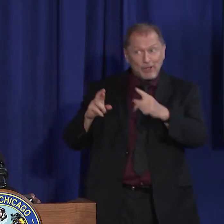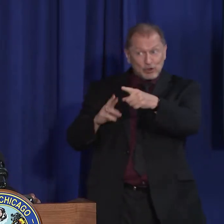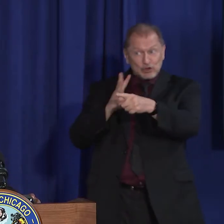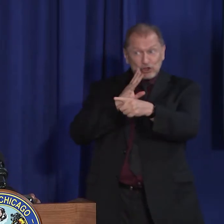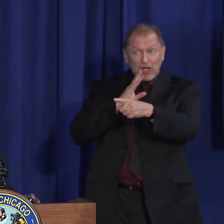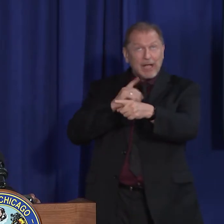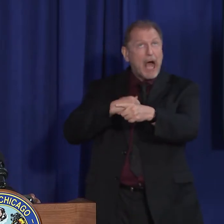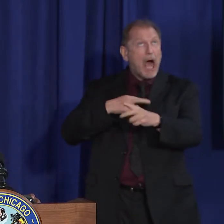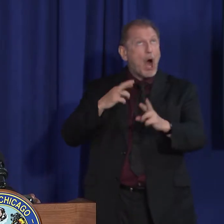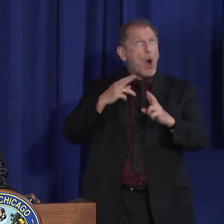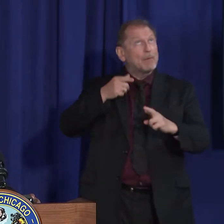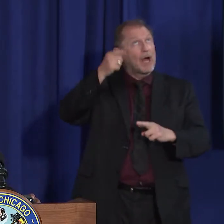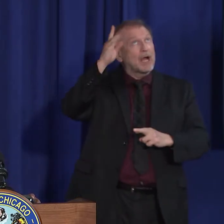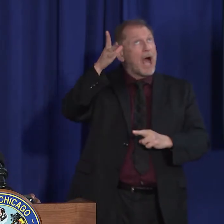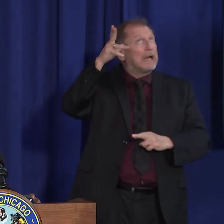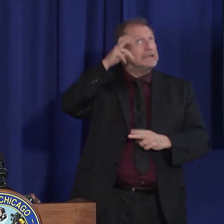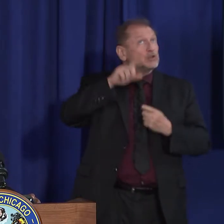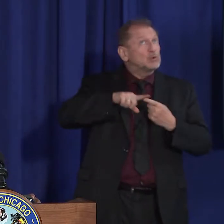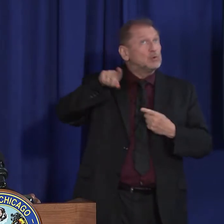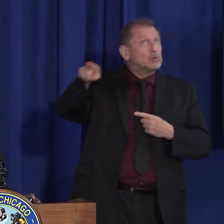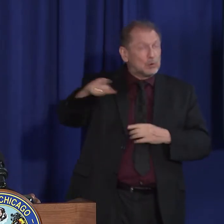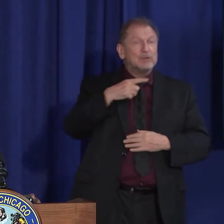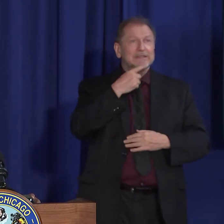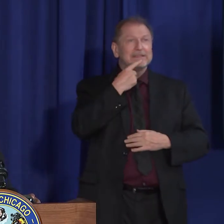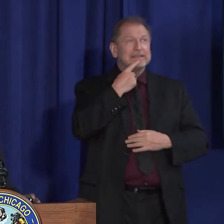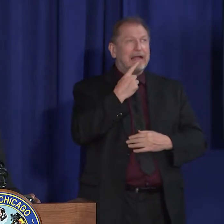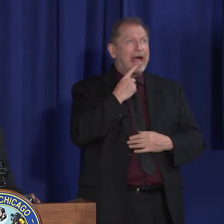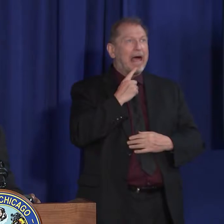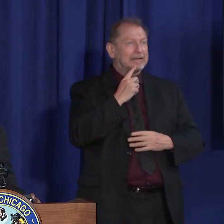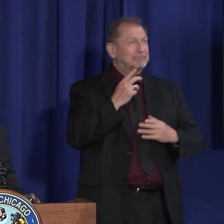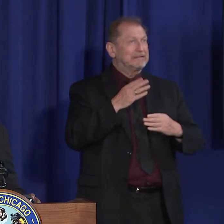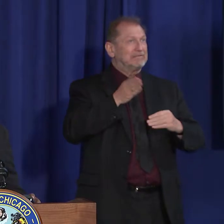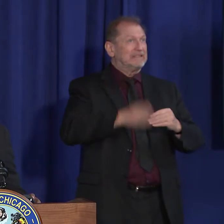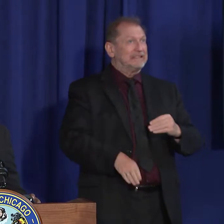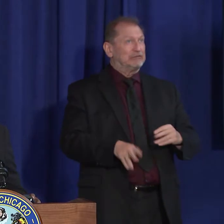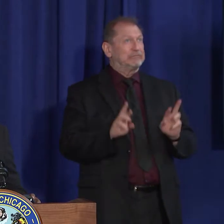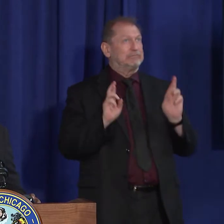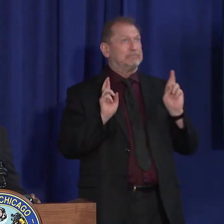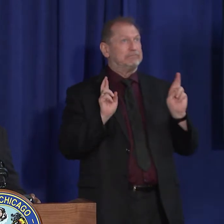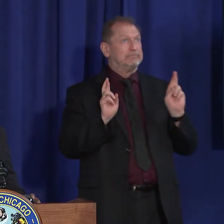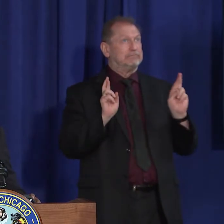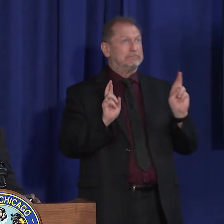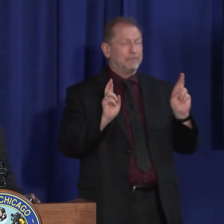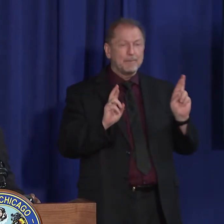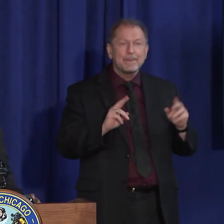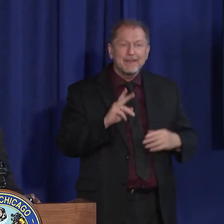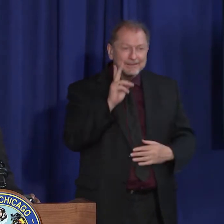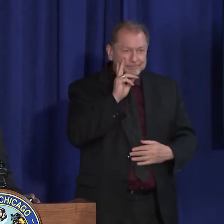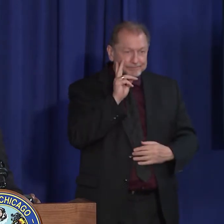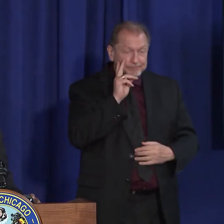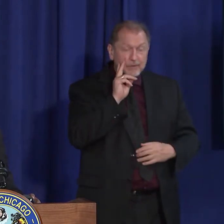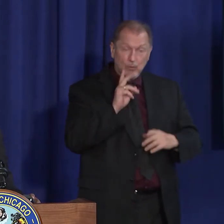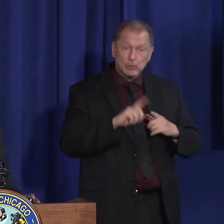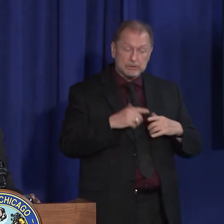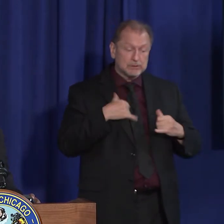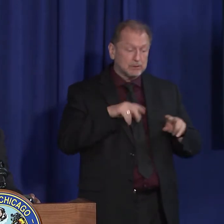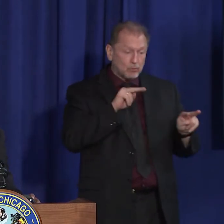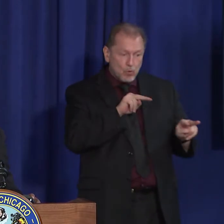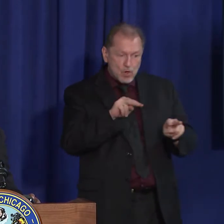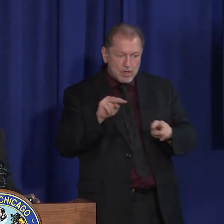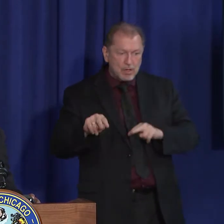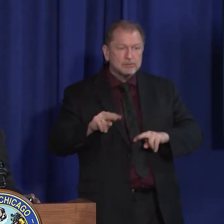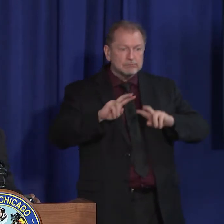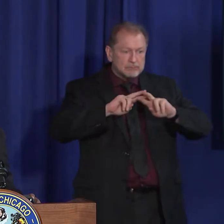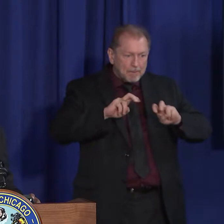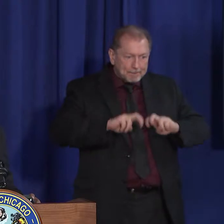we really don't know, is the honest truth. We are, and CDPH is constantly diligently